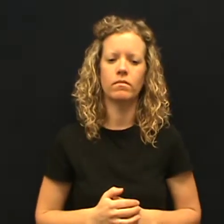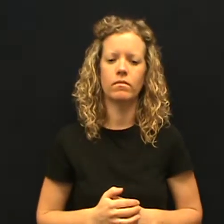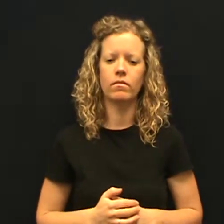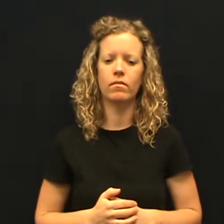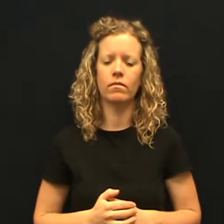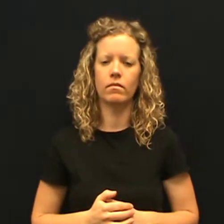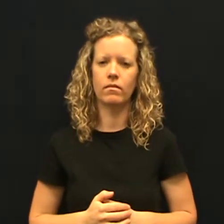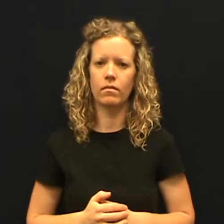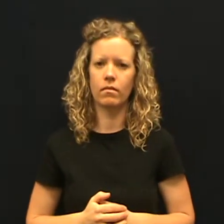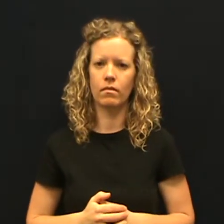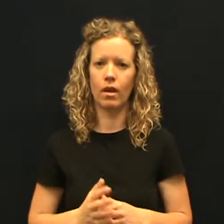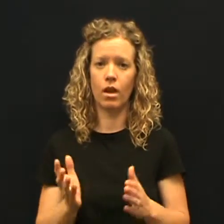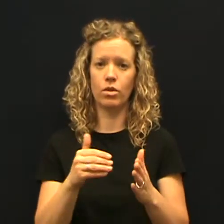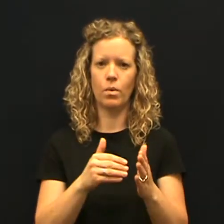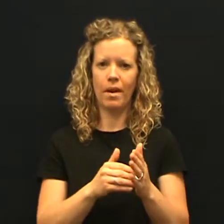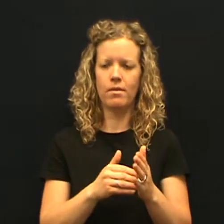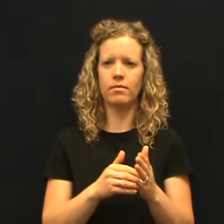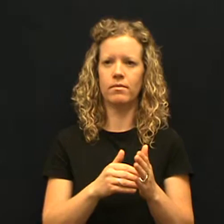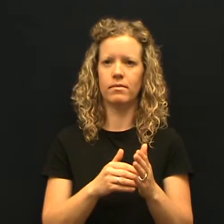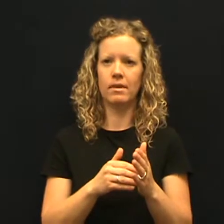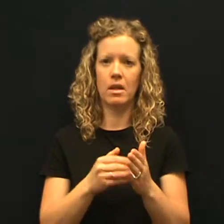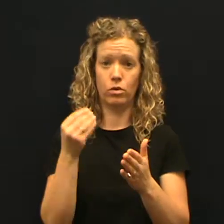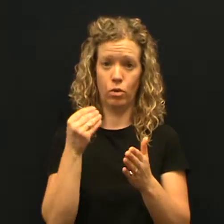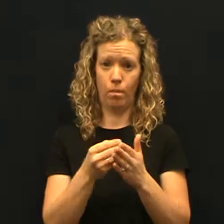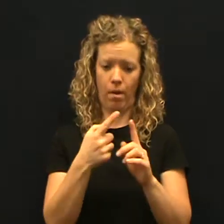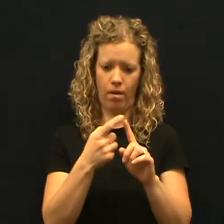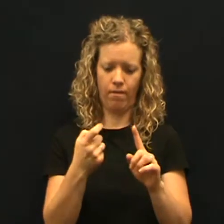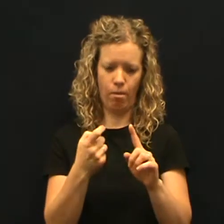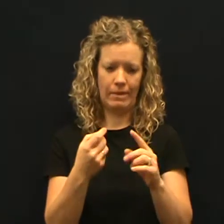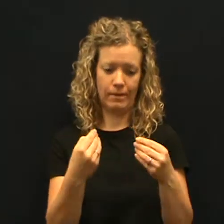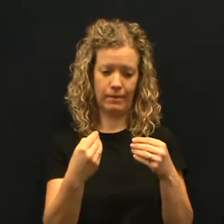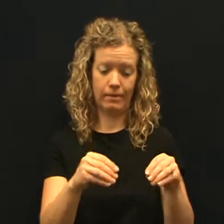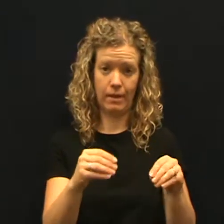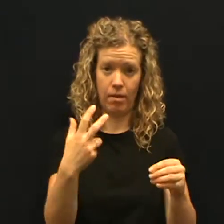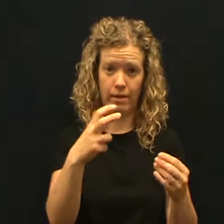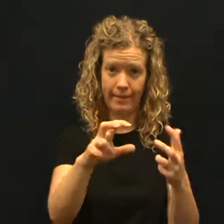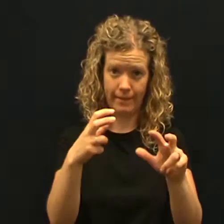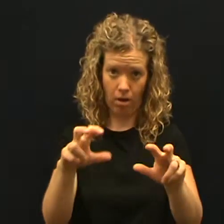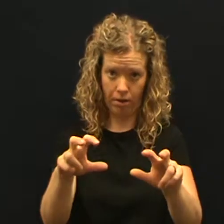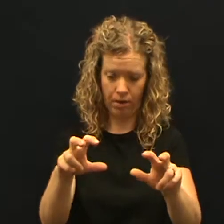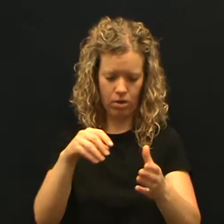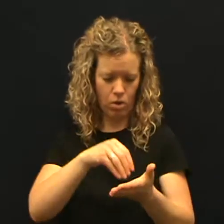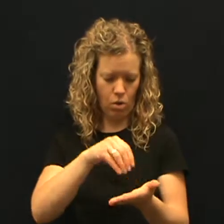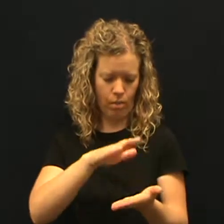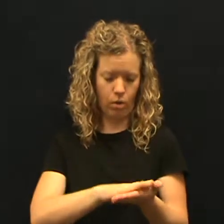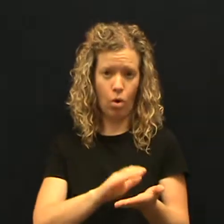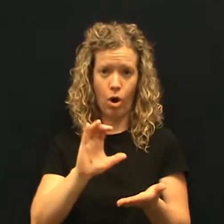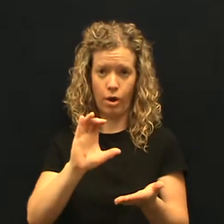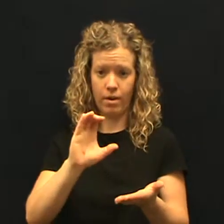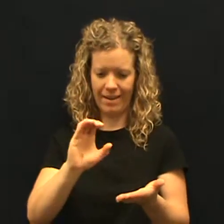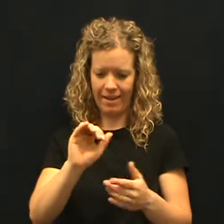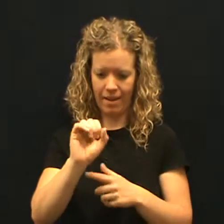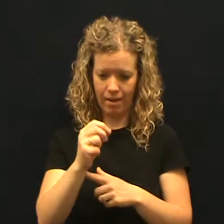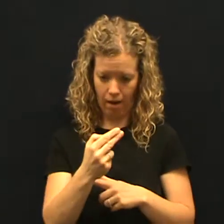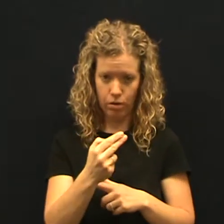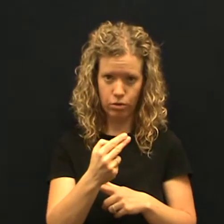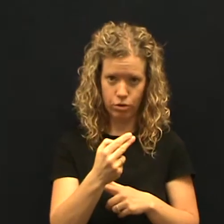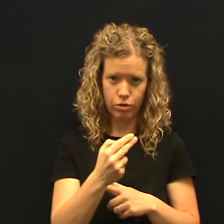So once again, the proceeds from a stock issuance, we record the cash we receive, of course, debit, and then